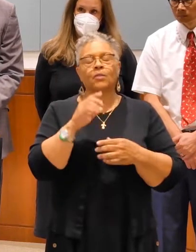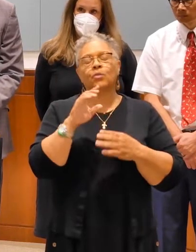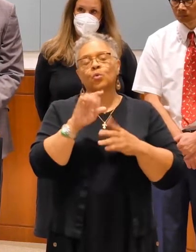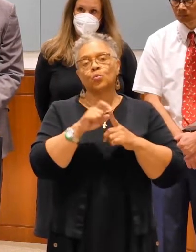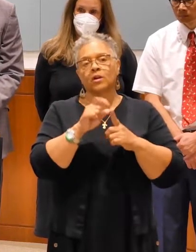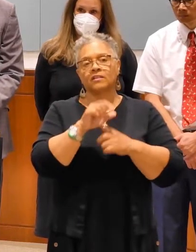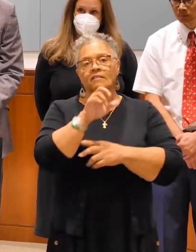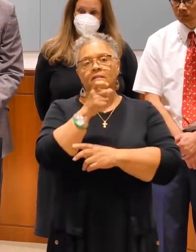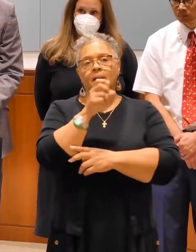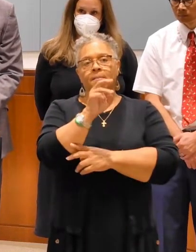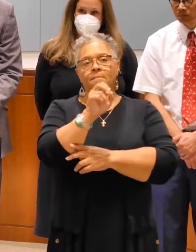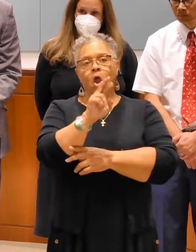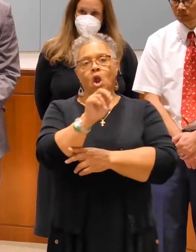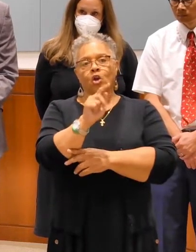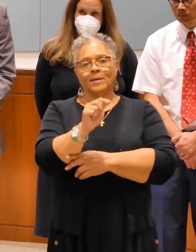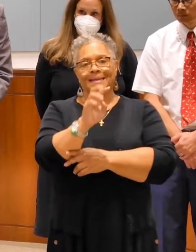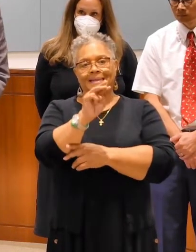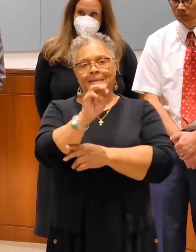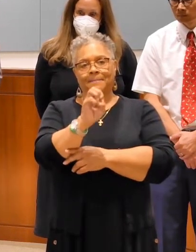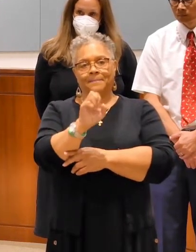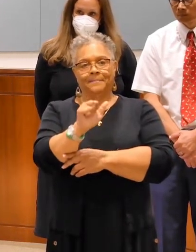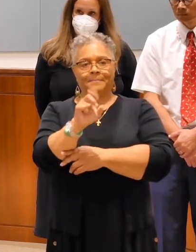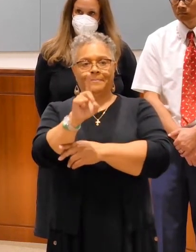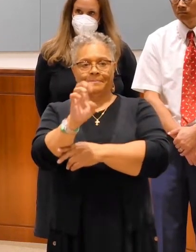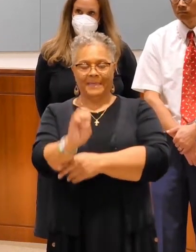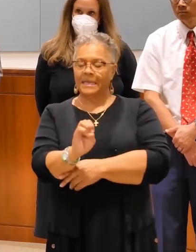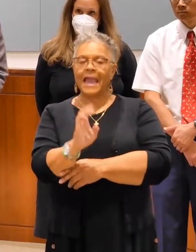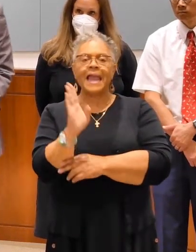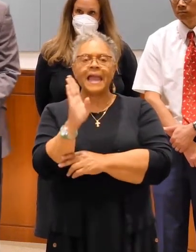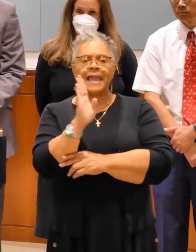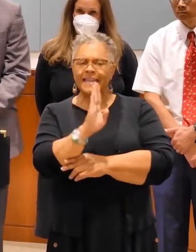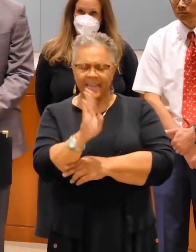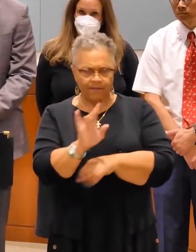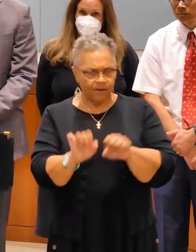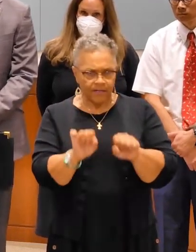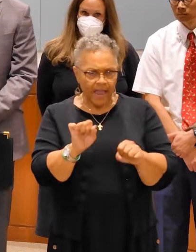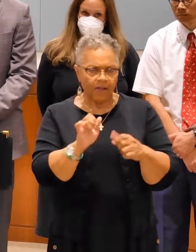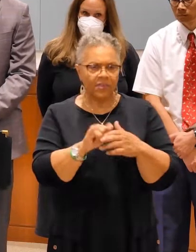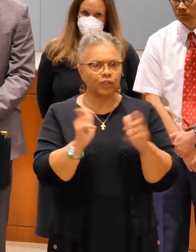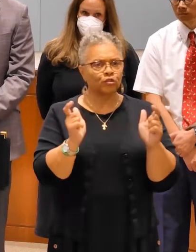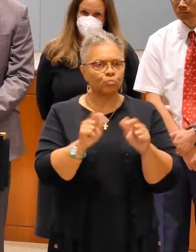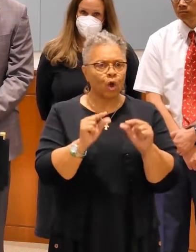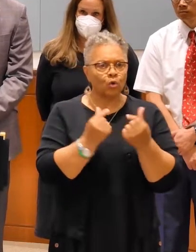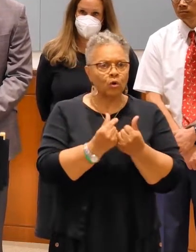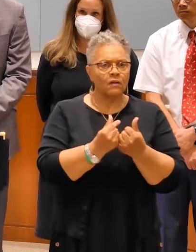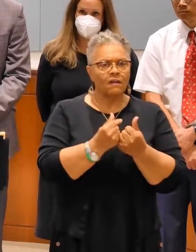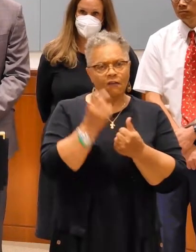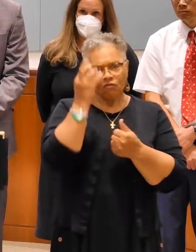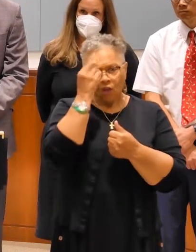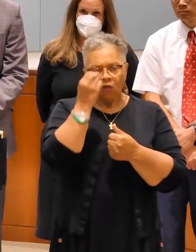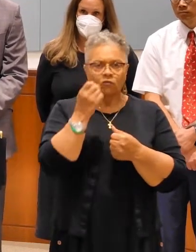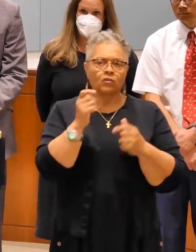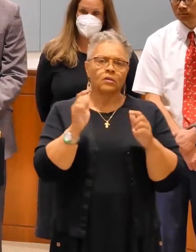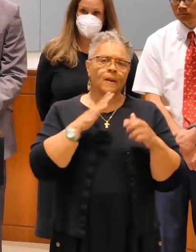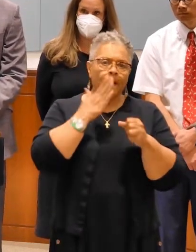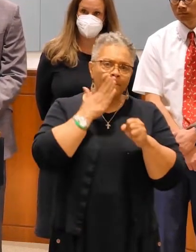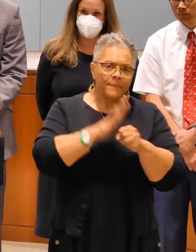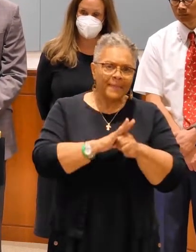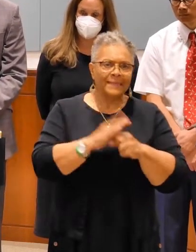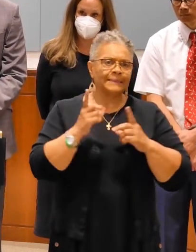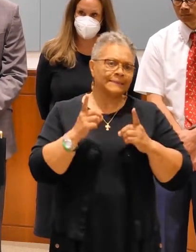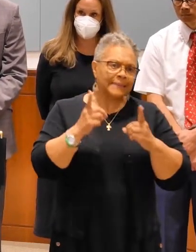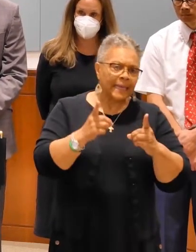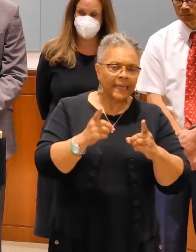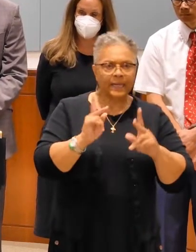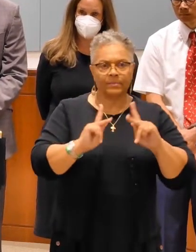Mead that states, "Never doubt that a small group of thoughtful, committed, dedicated people can change the